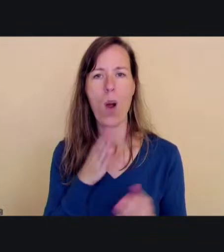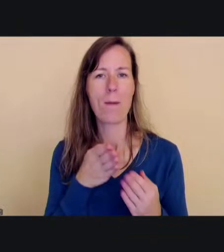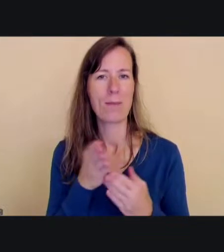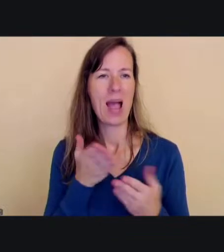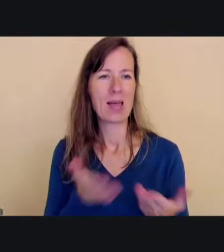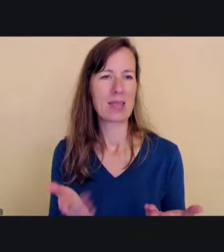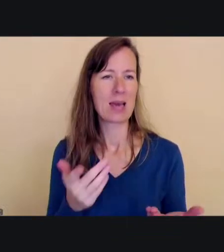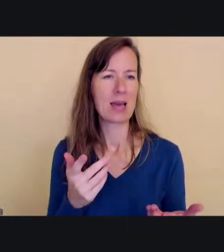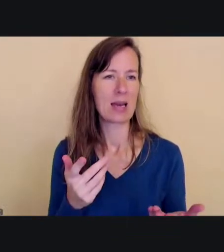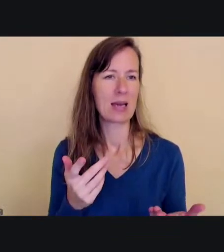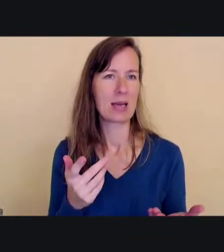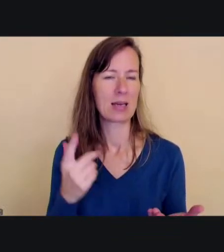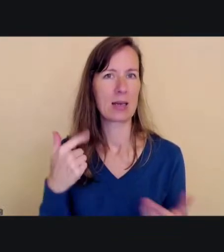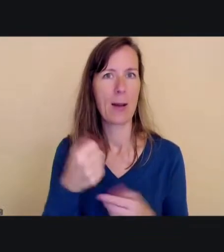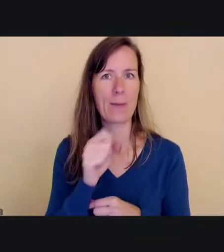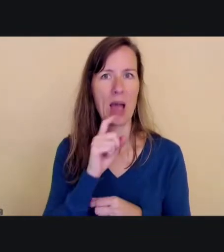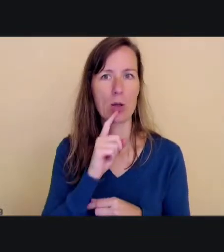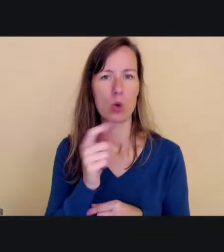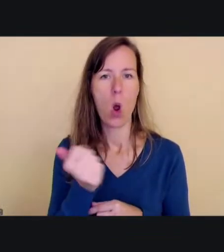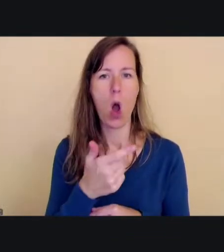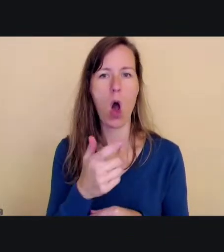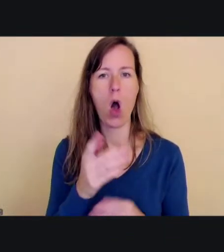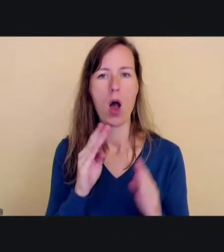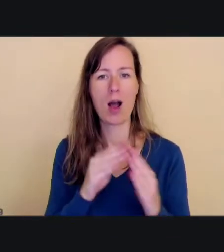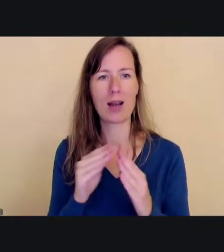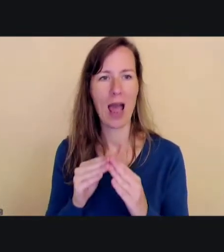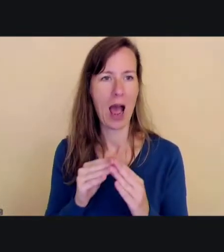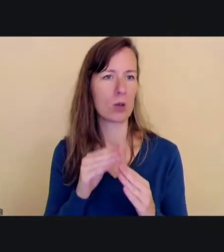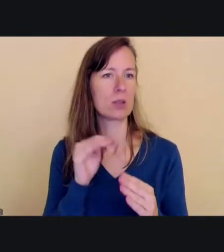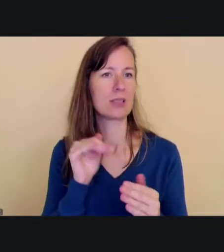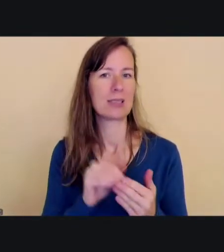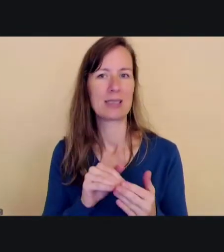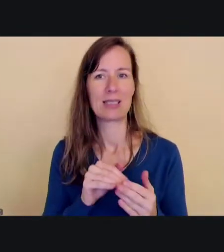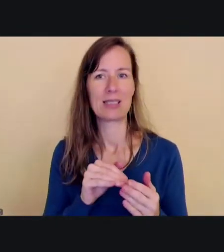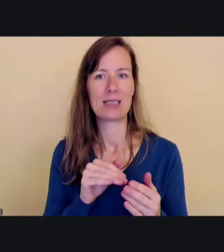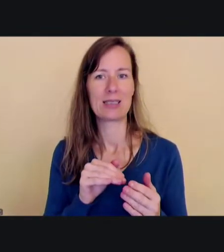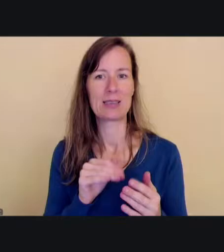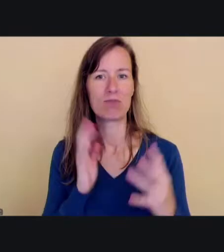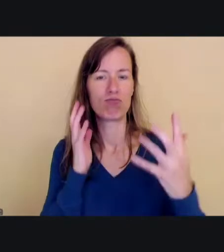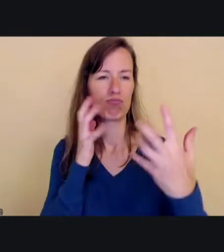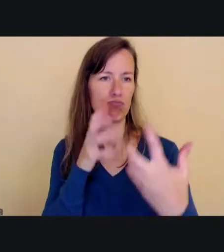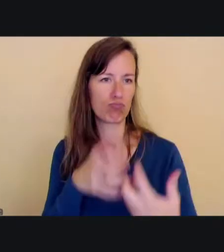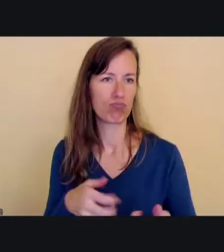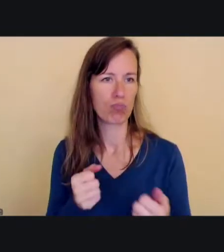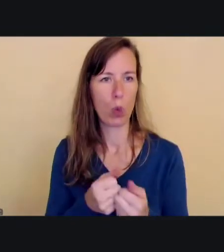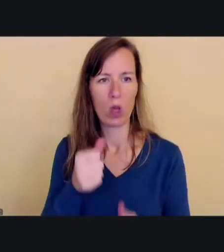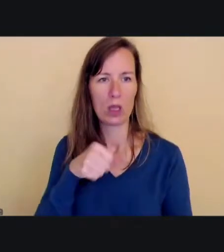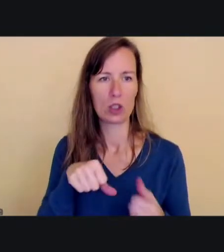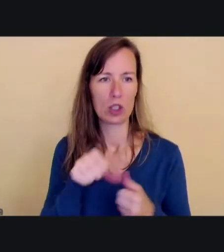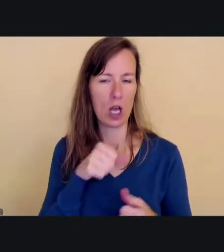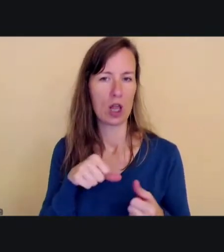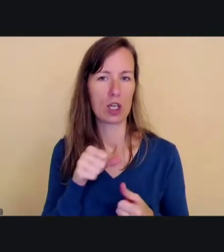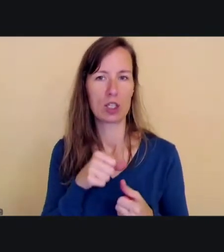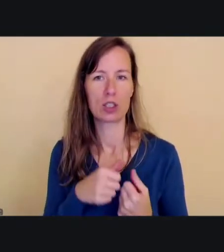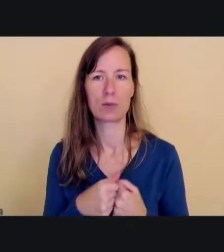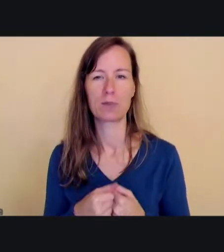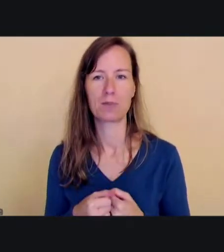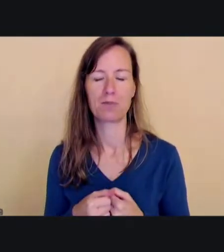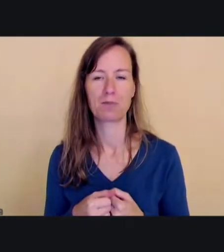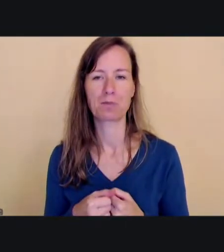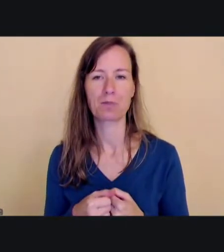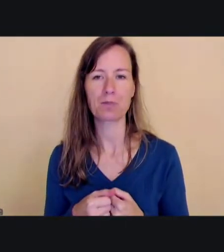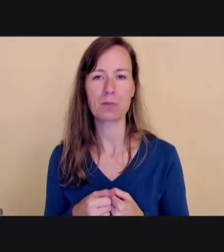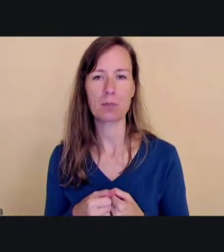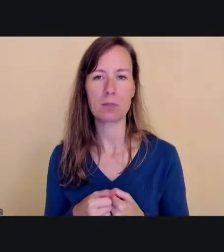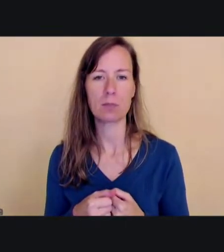the municipalities are in alignment with each other to, as Vice